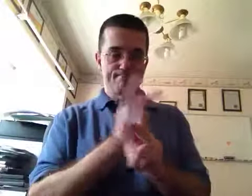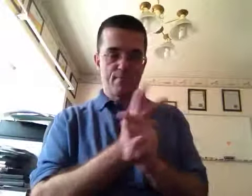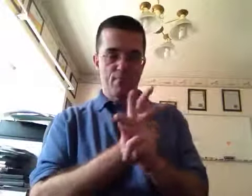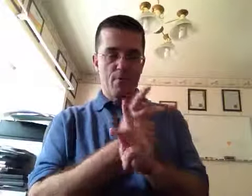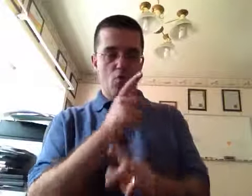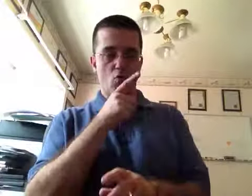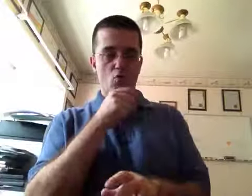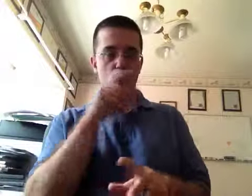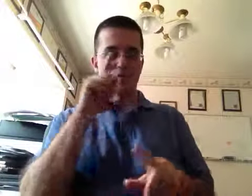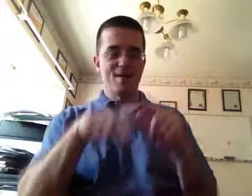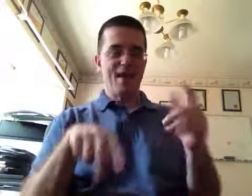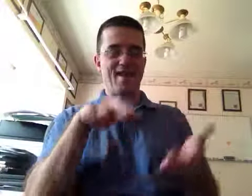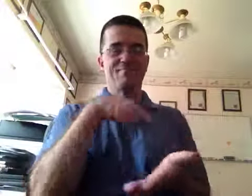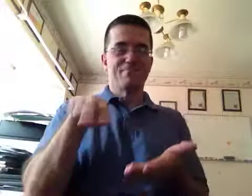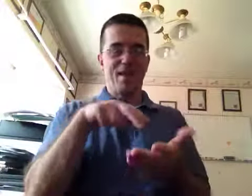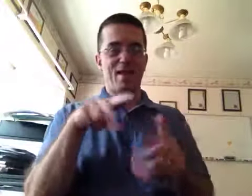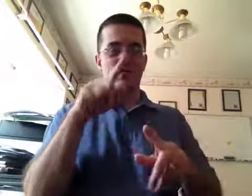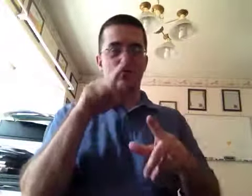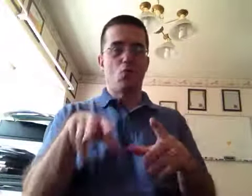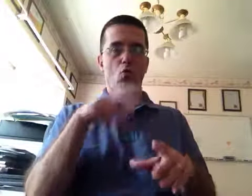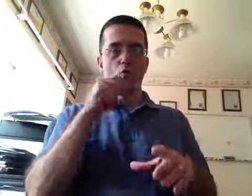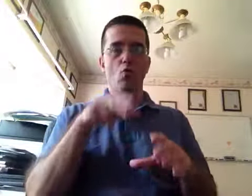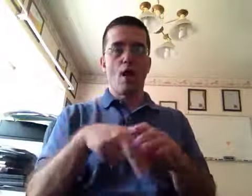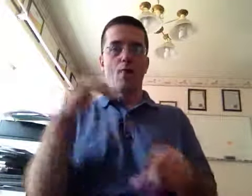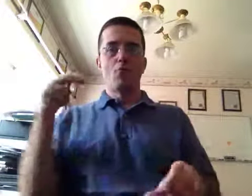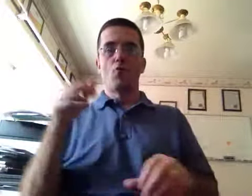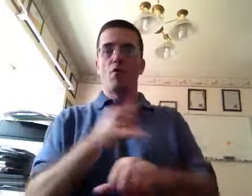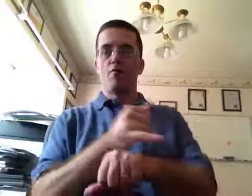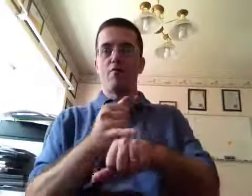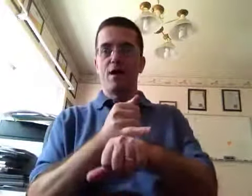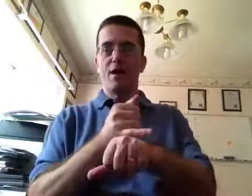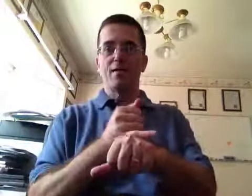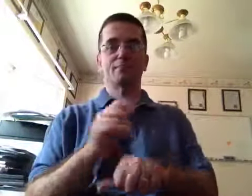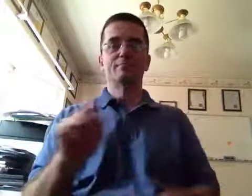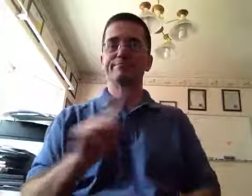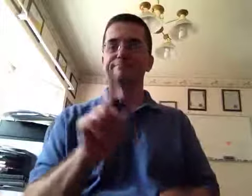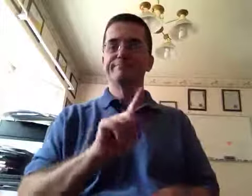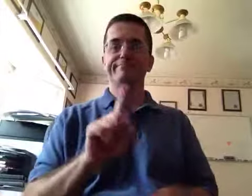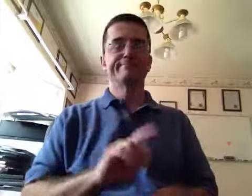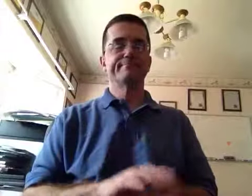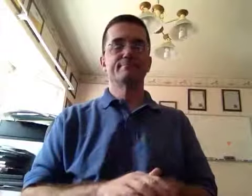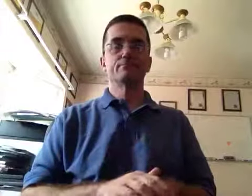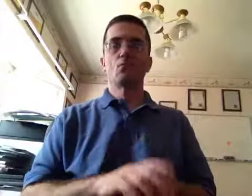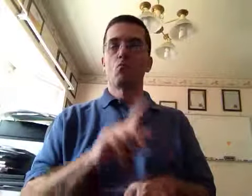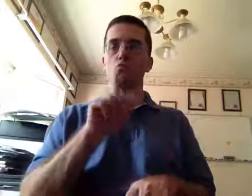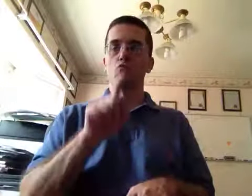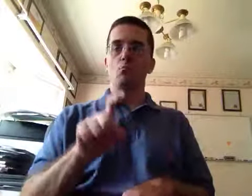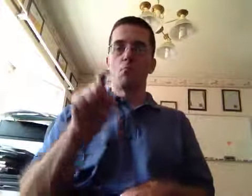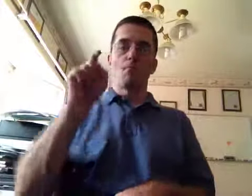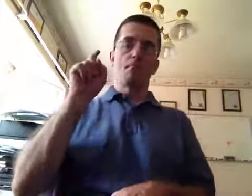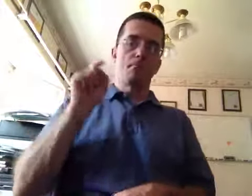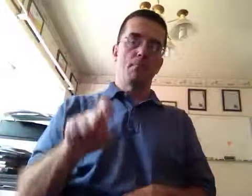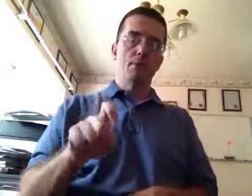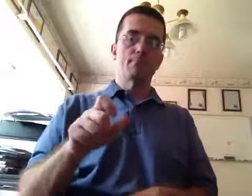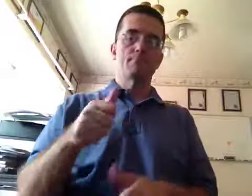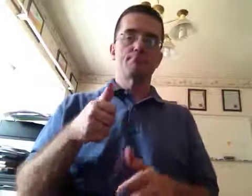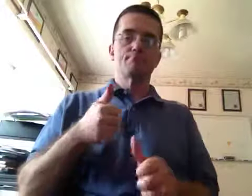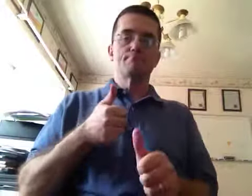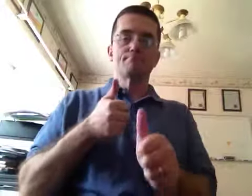who got thrown off the island. You now have to spend time on self-improvement. You have to